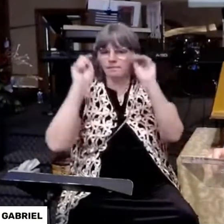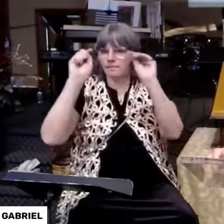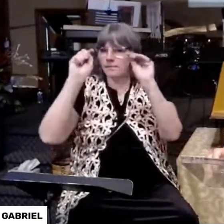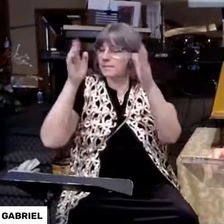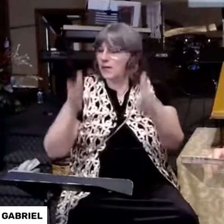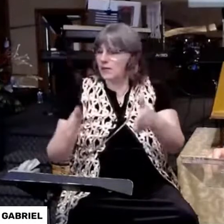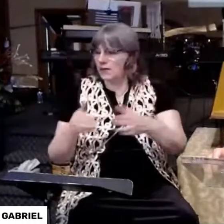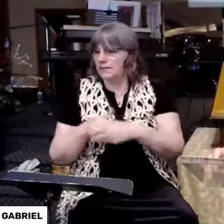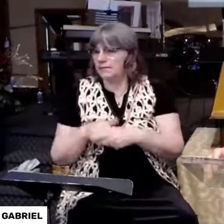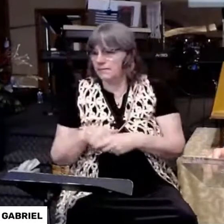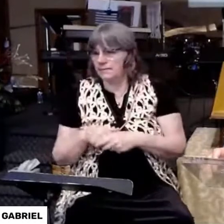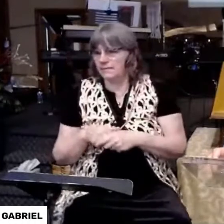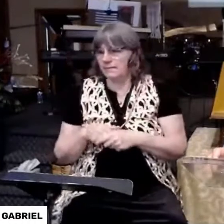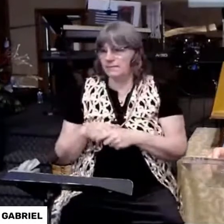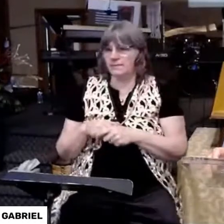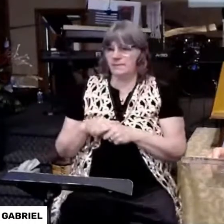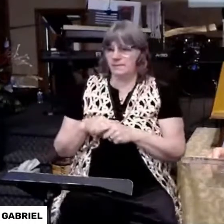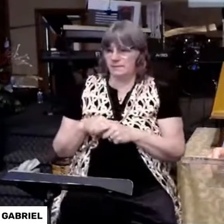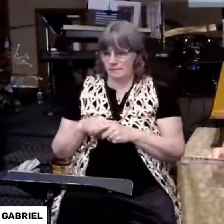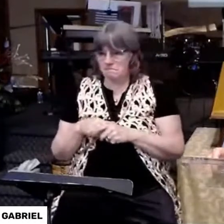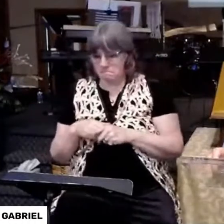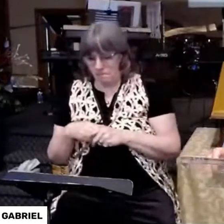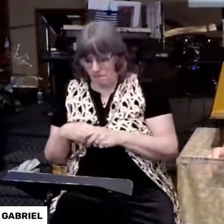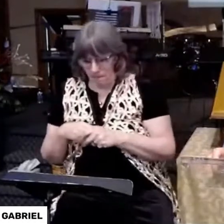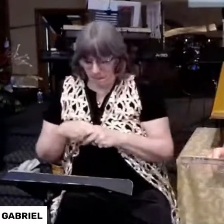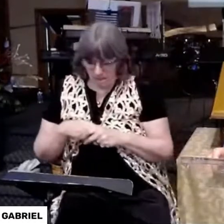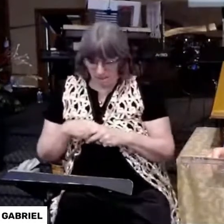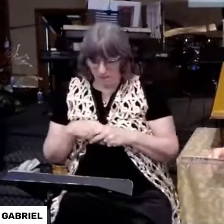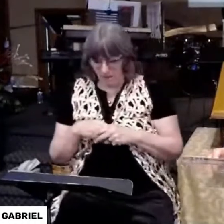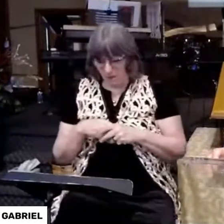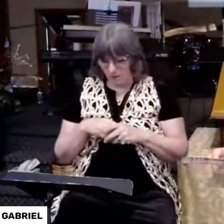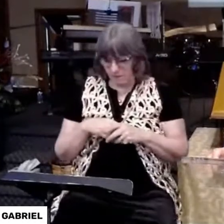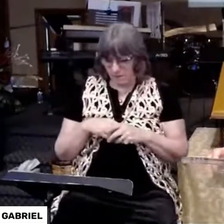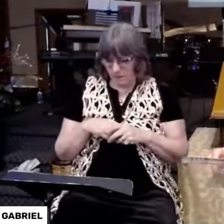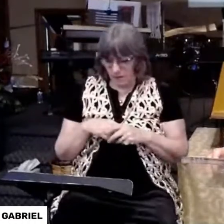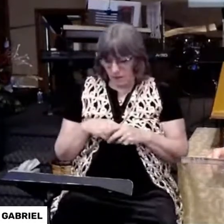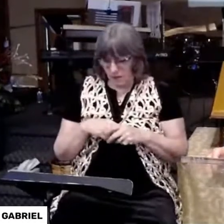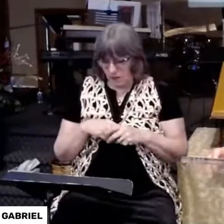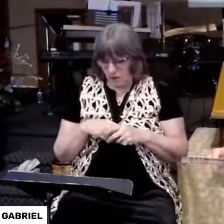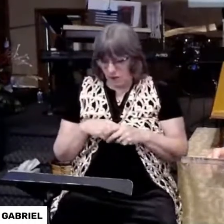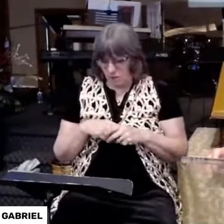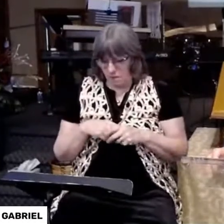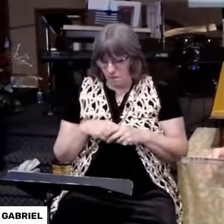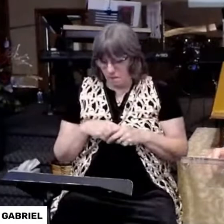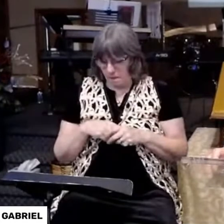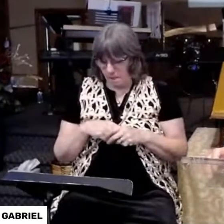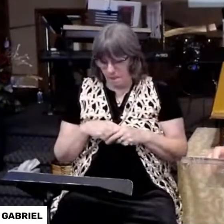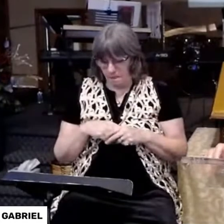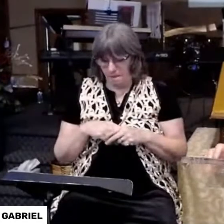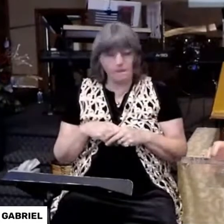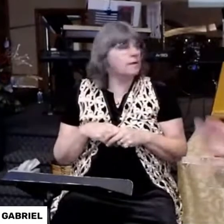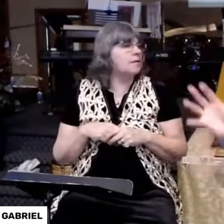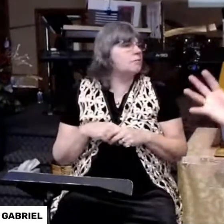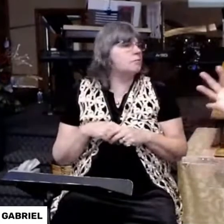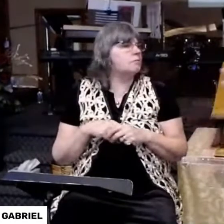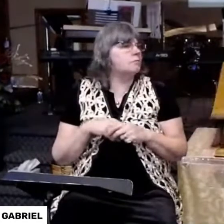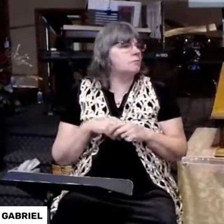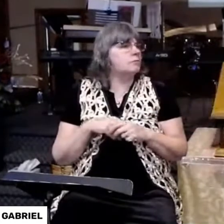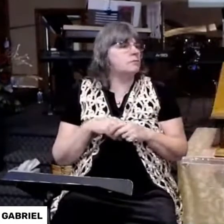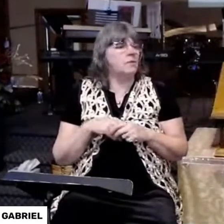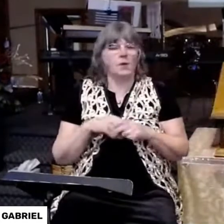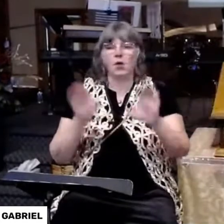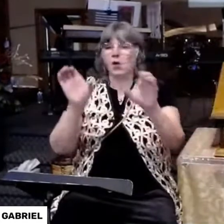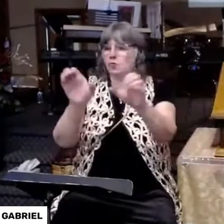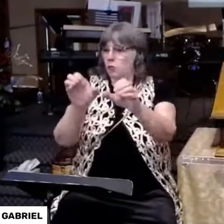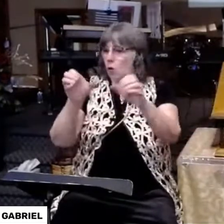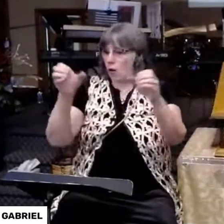More for a male teacher, mora for a female teacher. And Torah is from